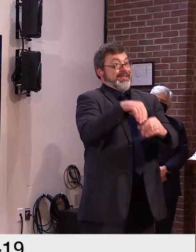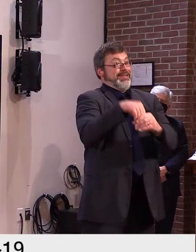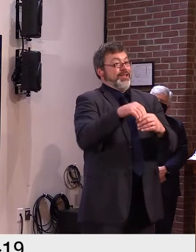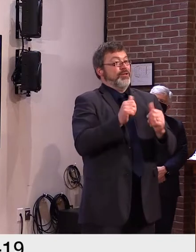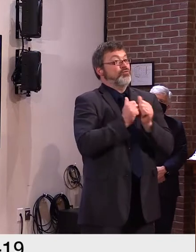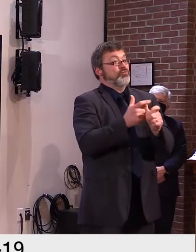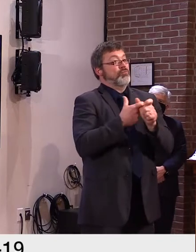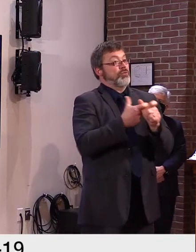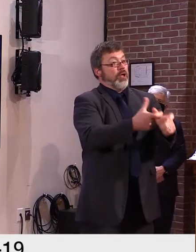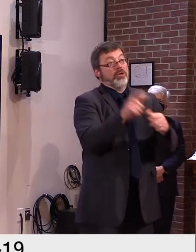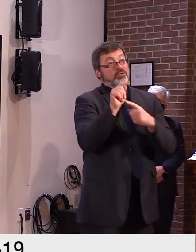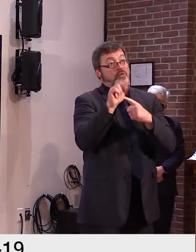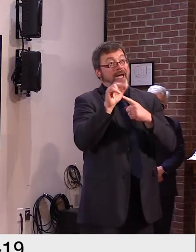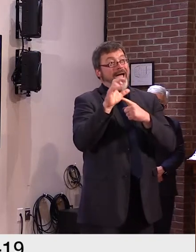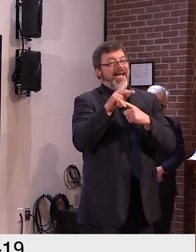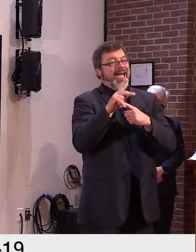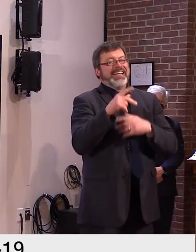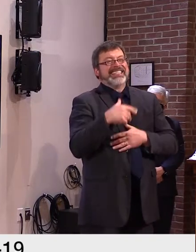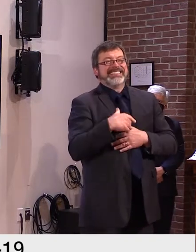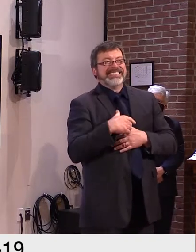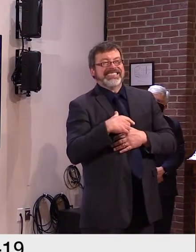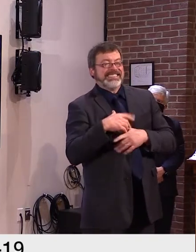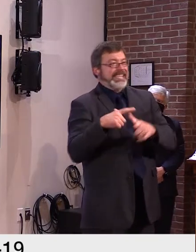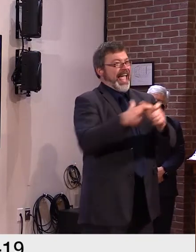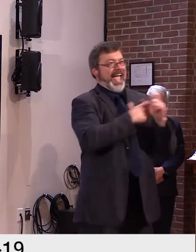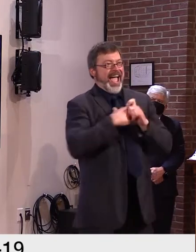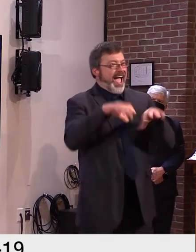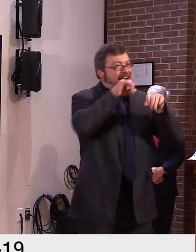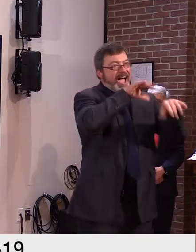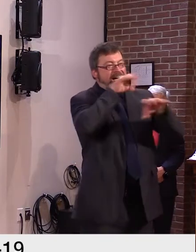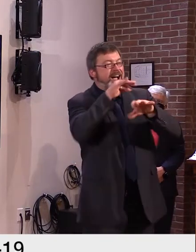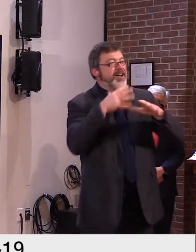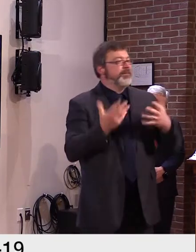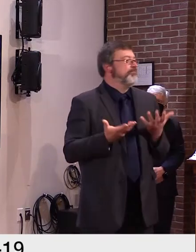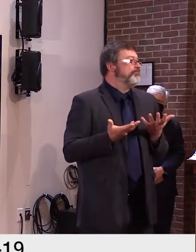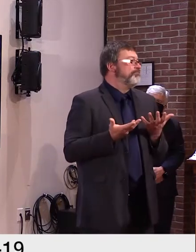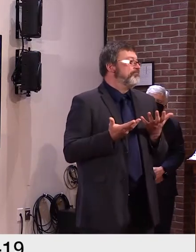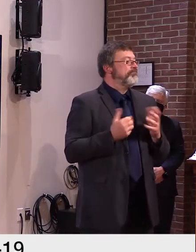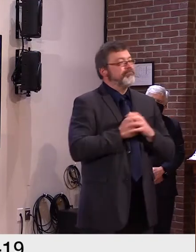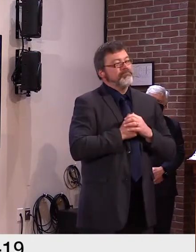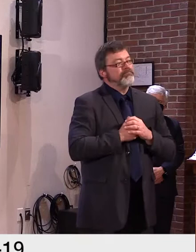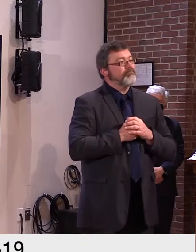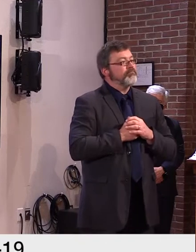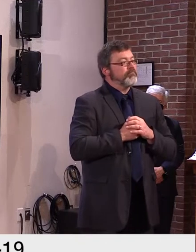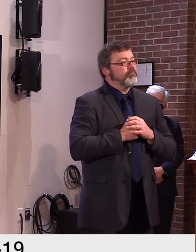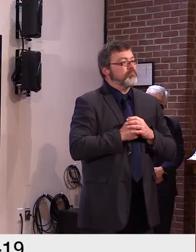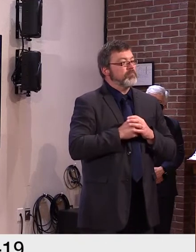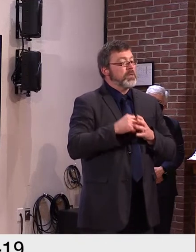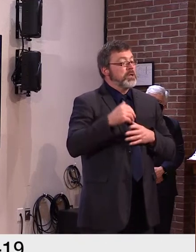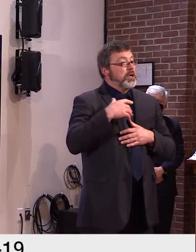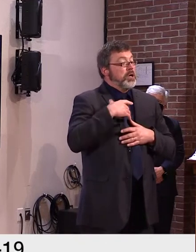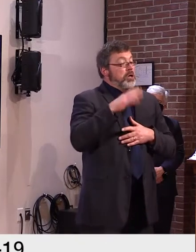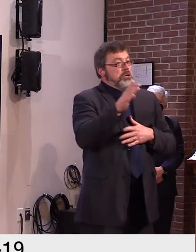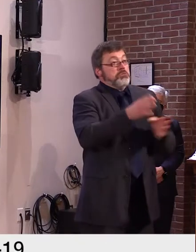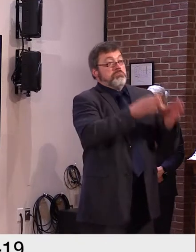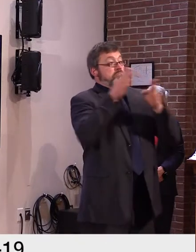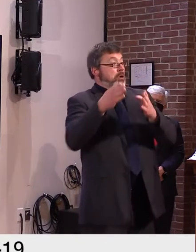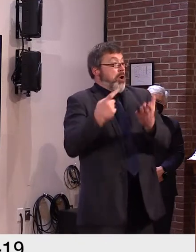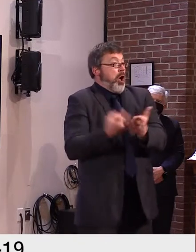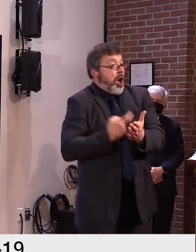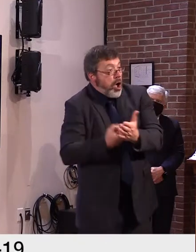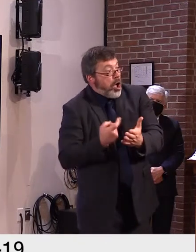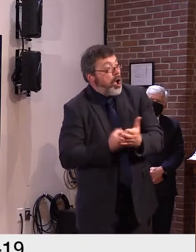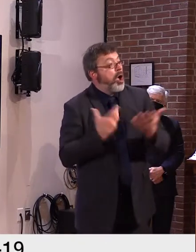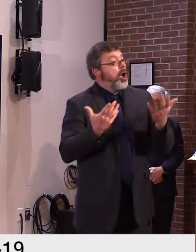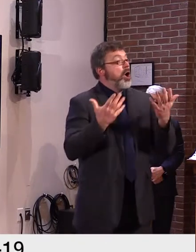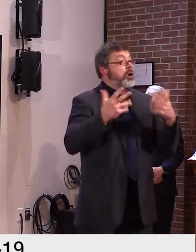task force is still working on finding a path forward for allowing other winter sports, including basketball and hockey. The task force is working on how to